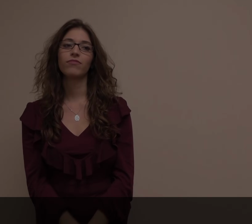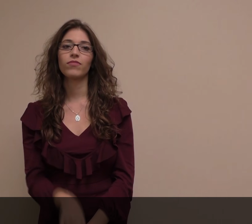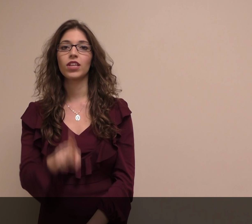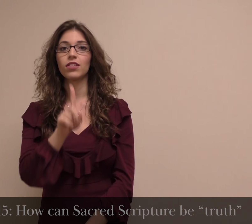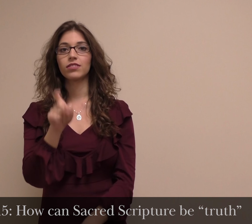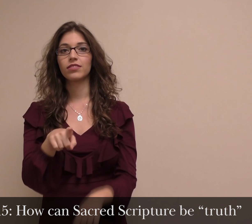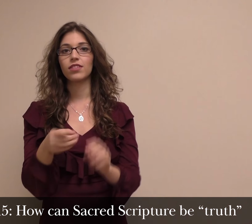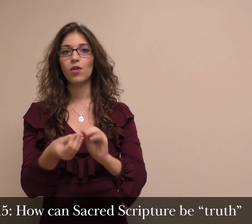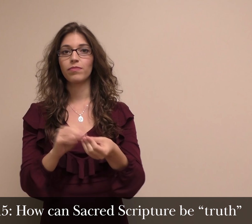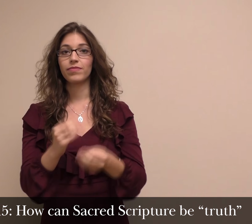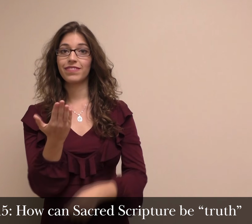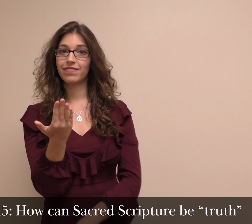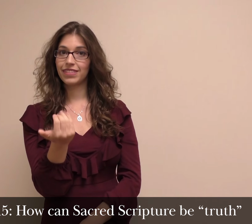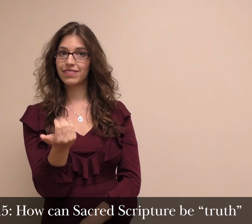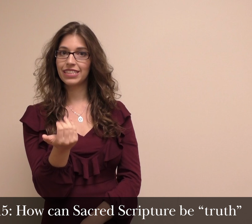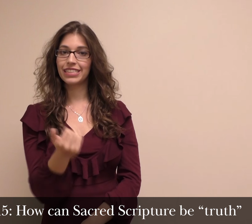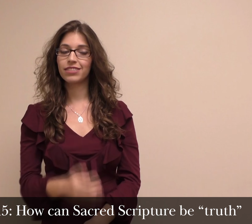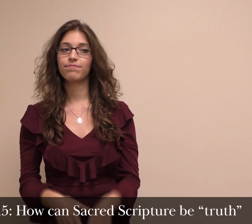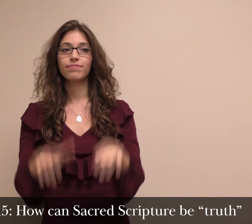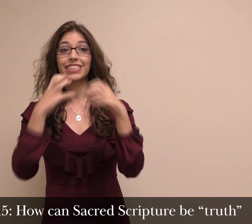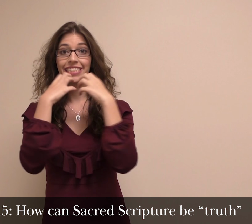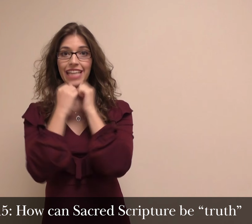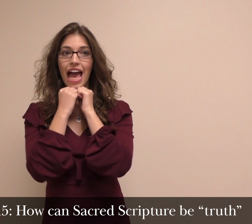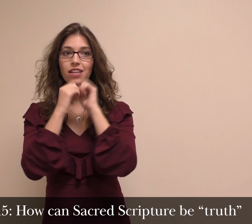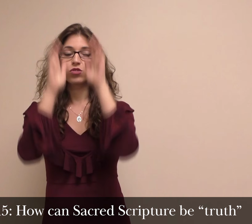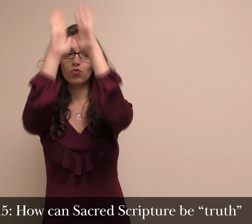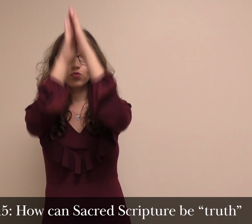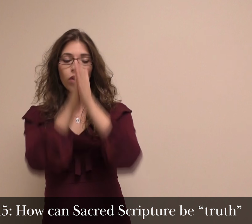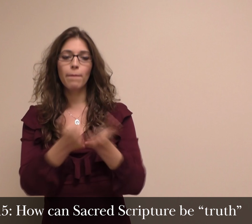Question 15 The